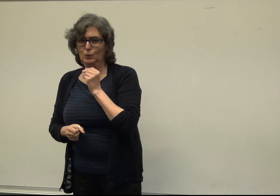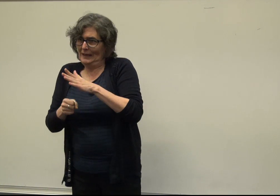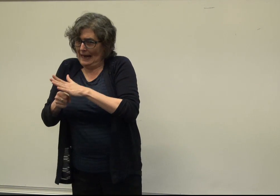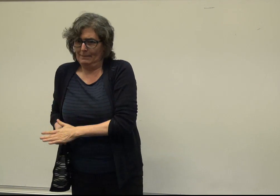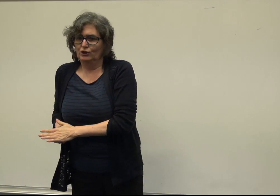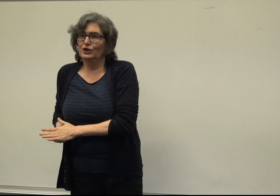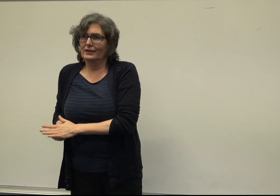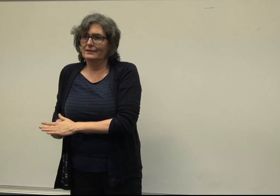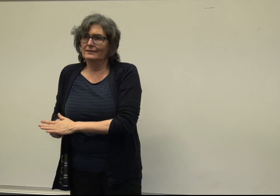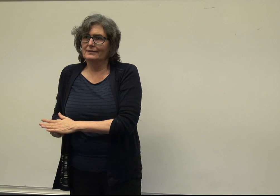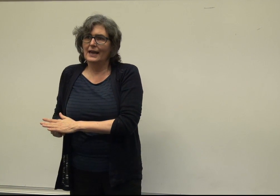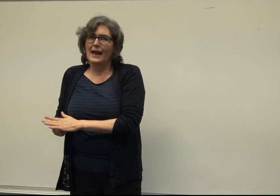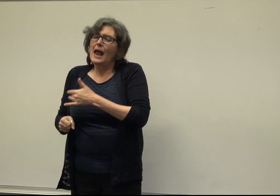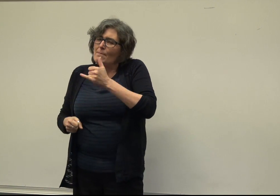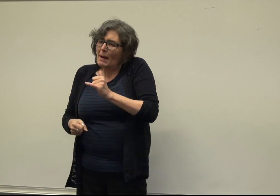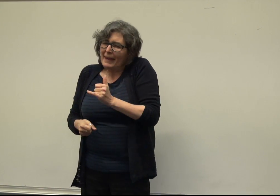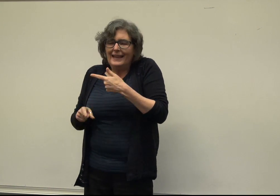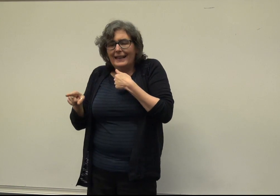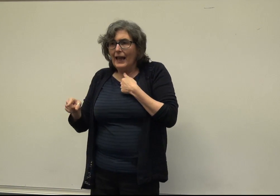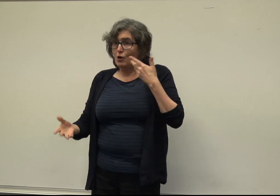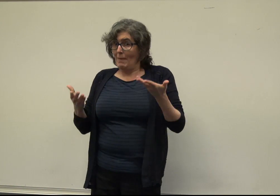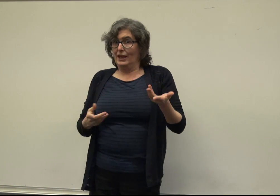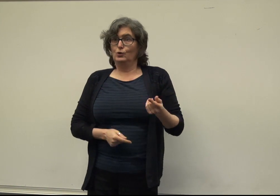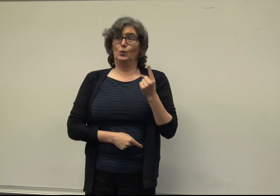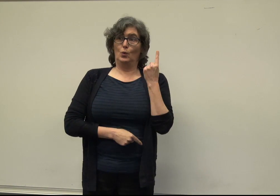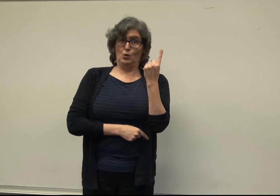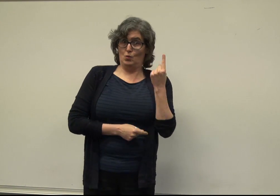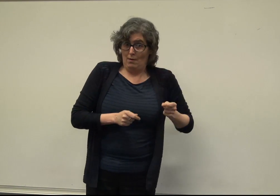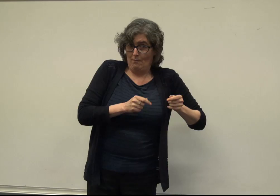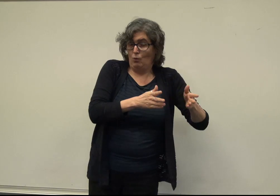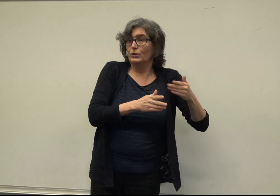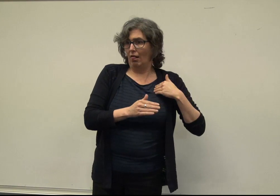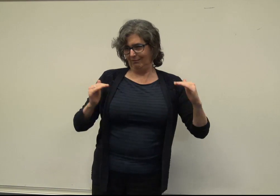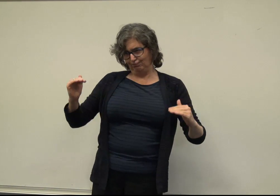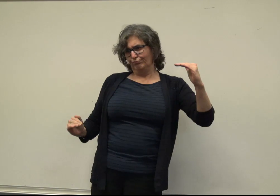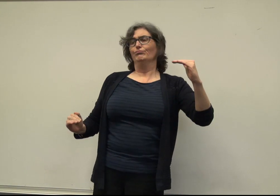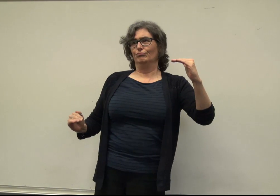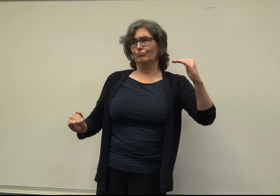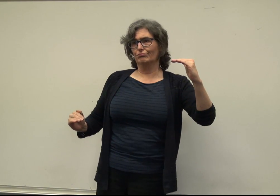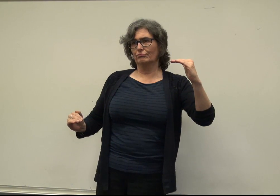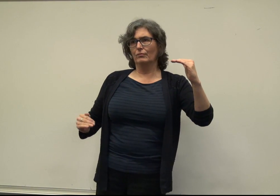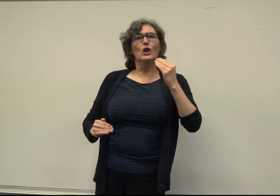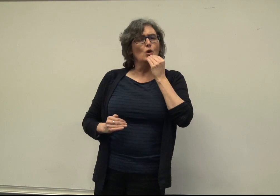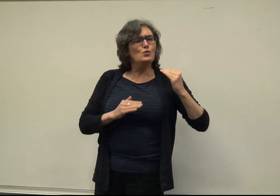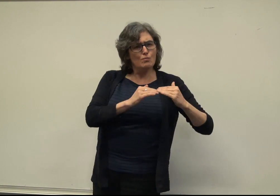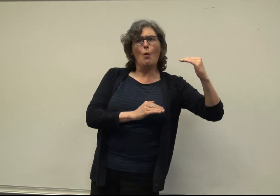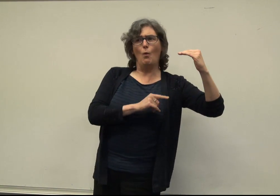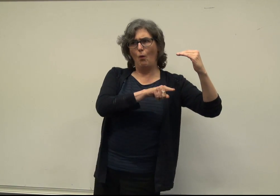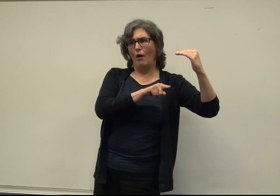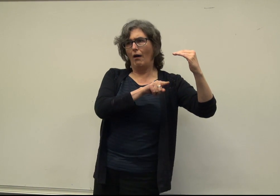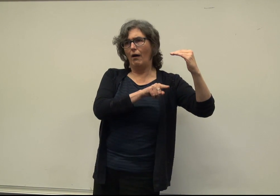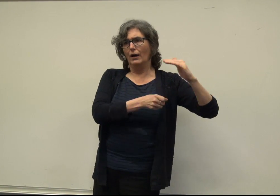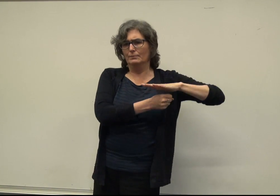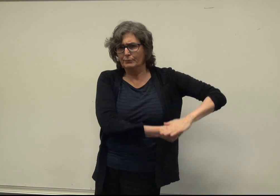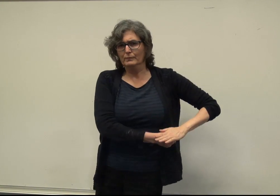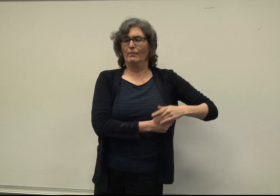be a matter of degrees rather than, bimodals don't use it and unimodals do. But